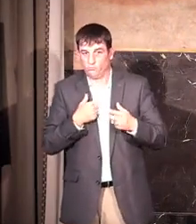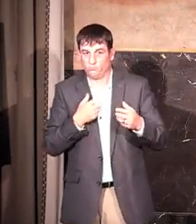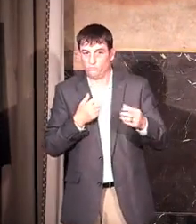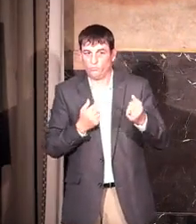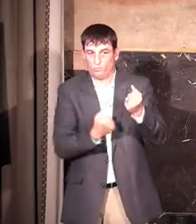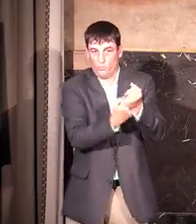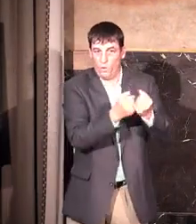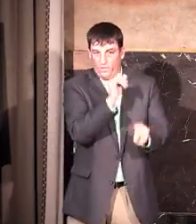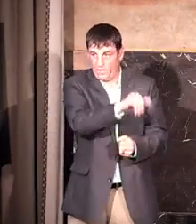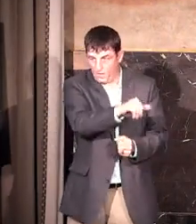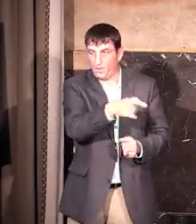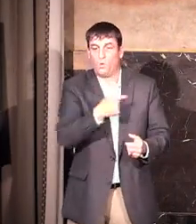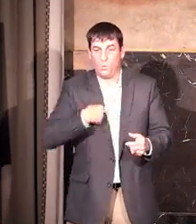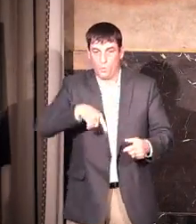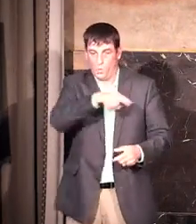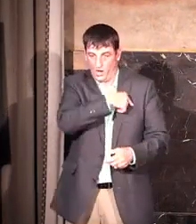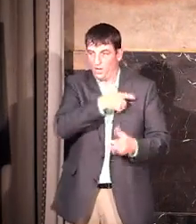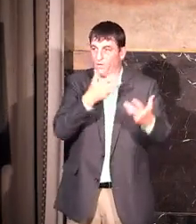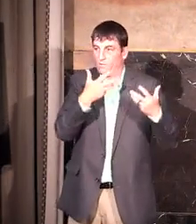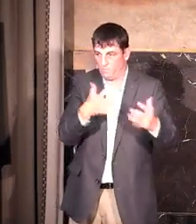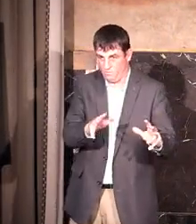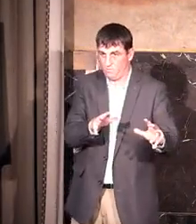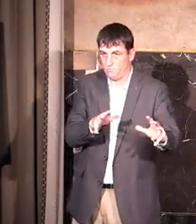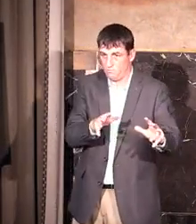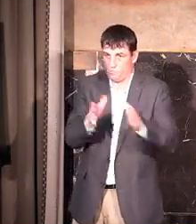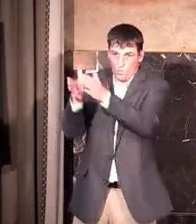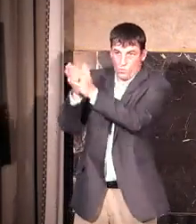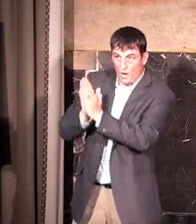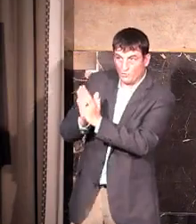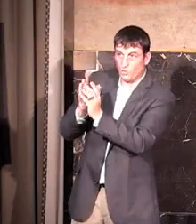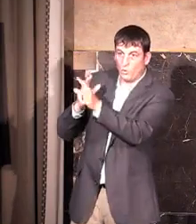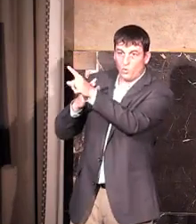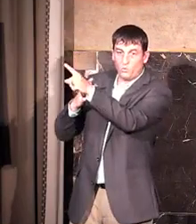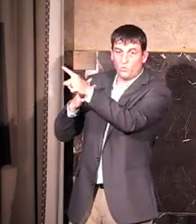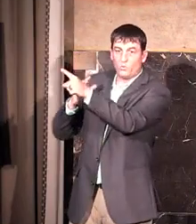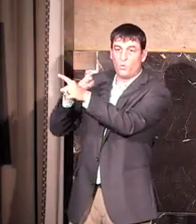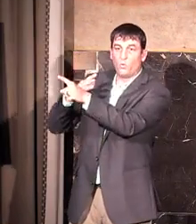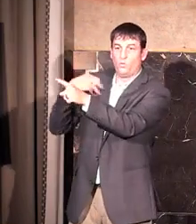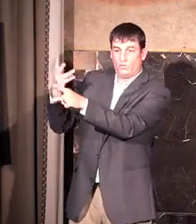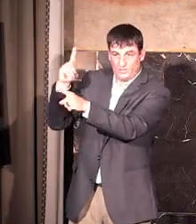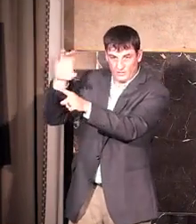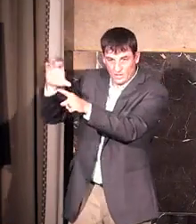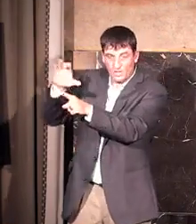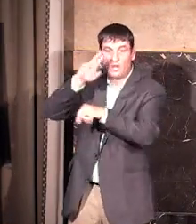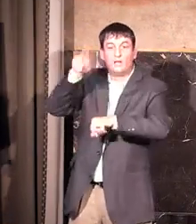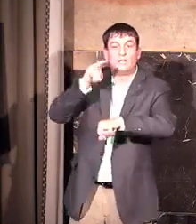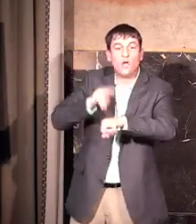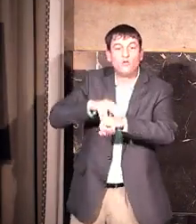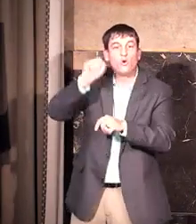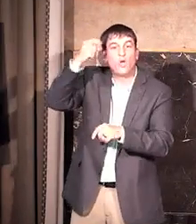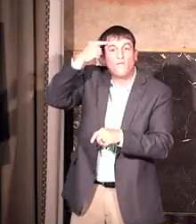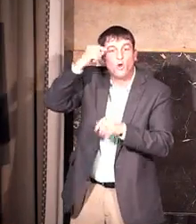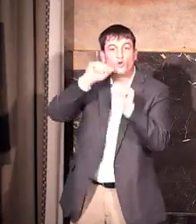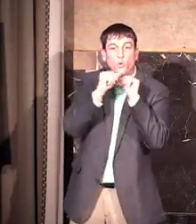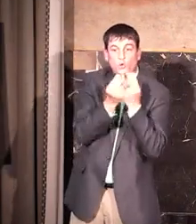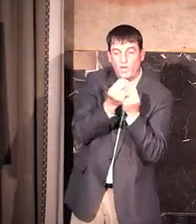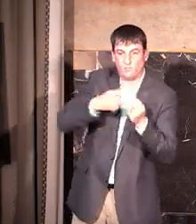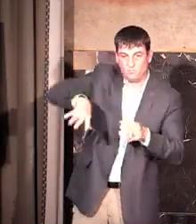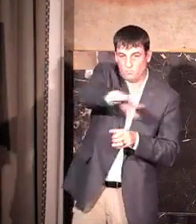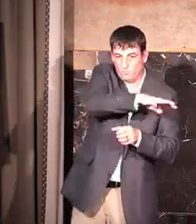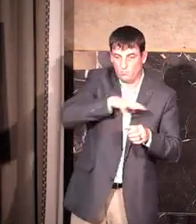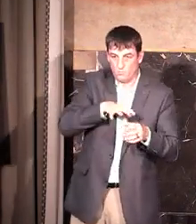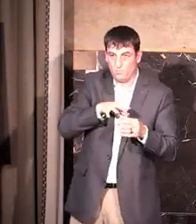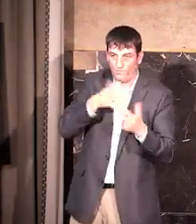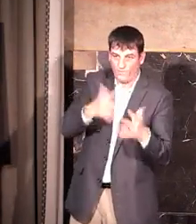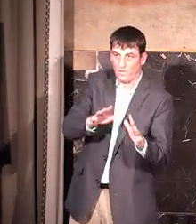made that request to the White House through the National Governors Association, and it is something that on Monday